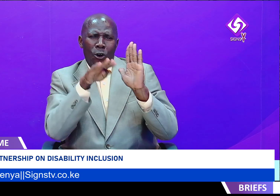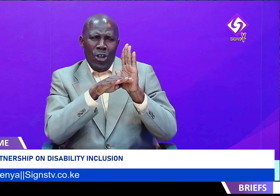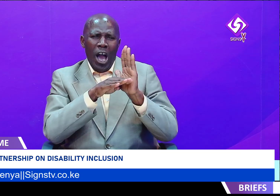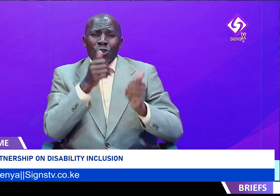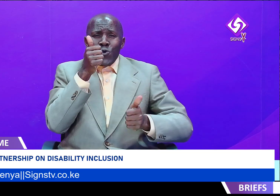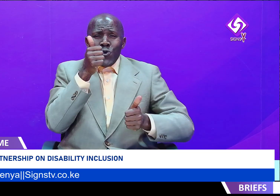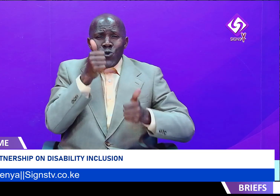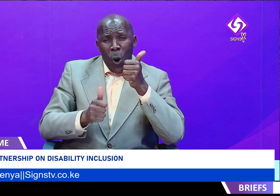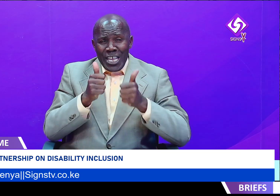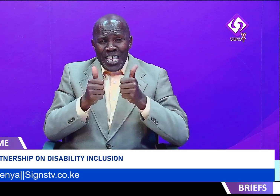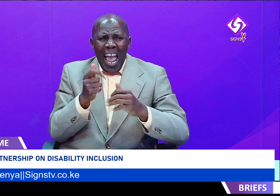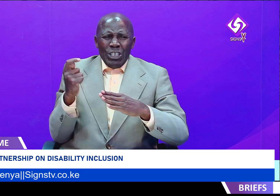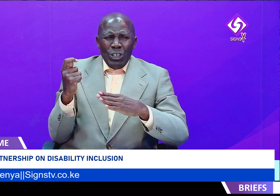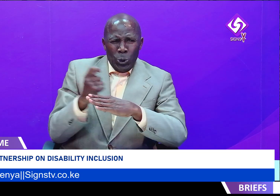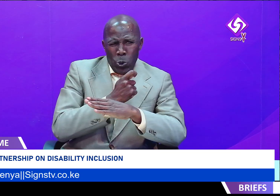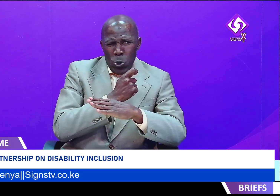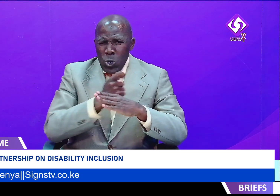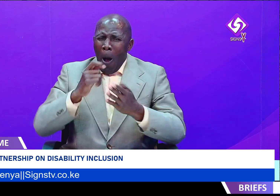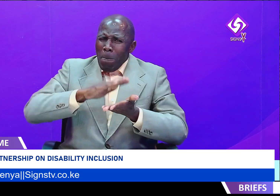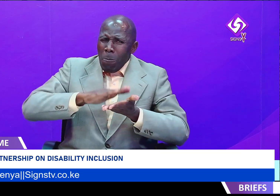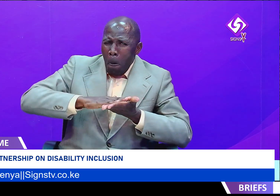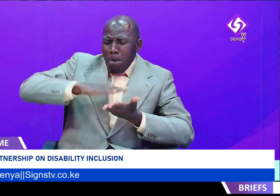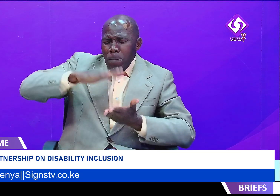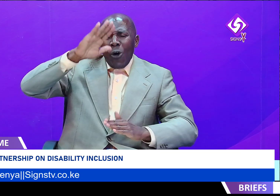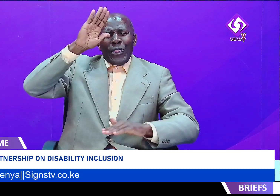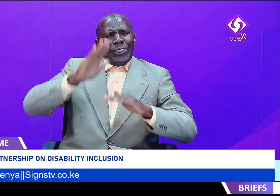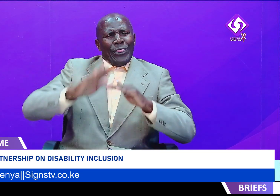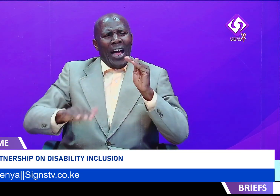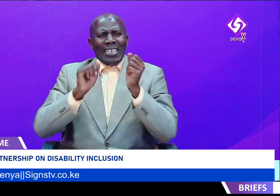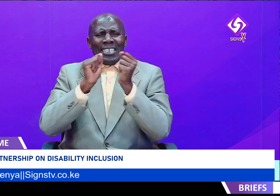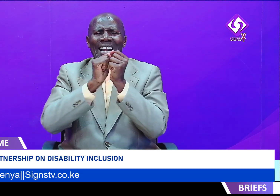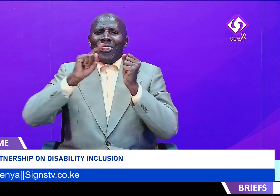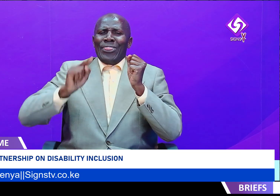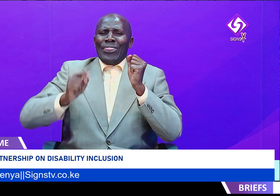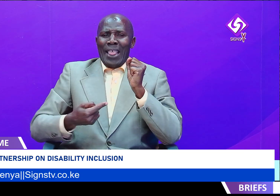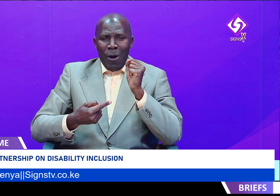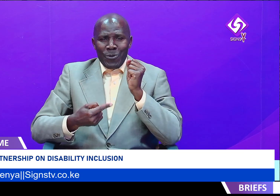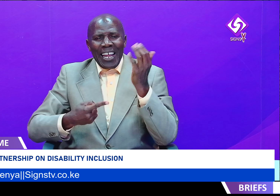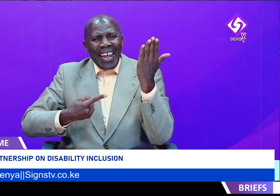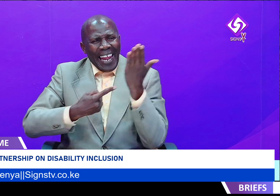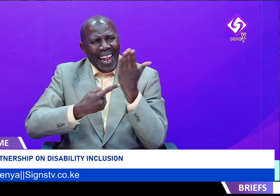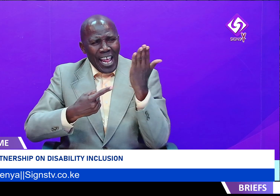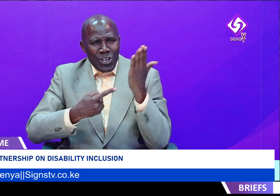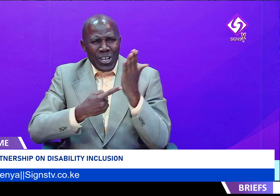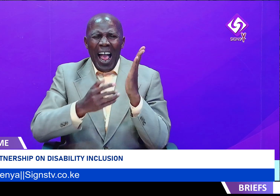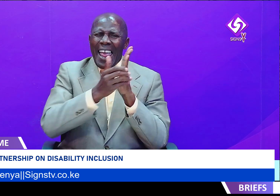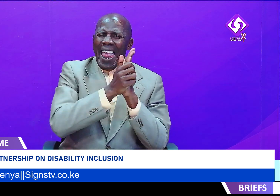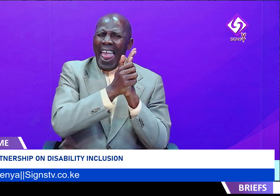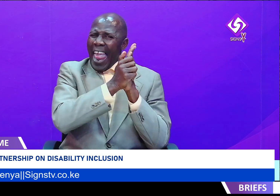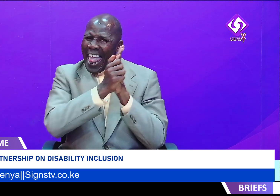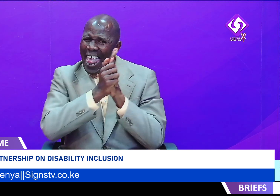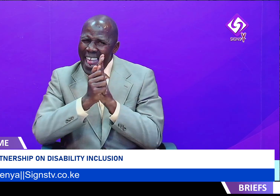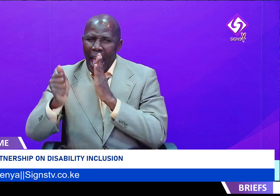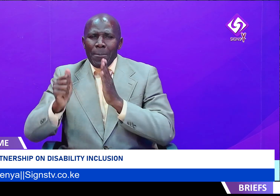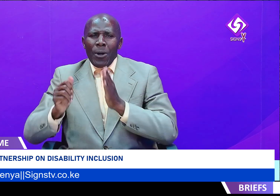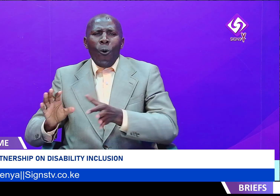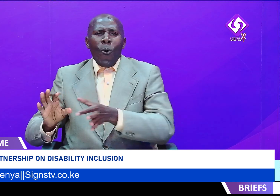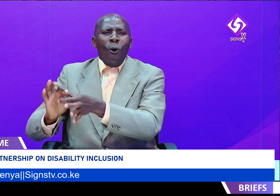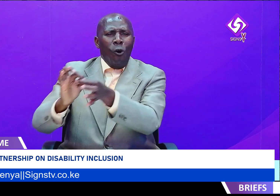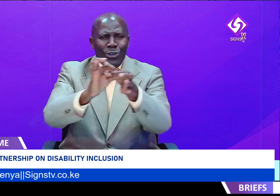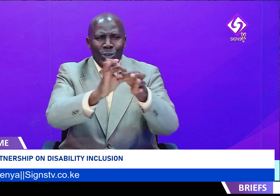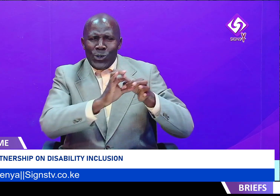One of the key initiatives is the Digital Accessibility Program,